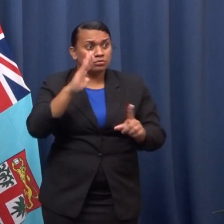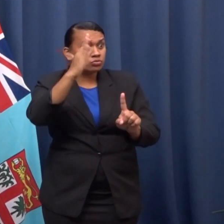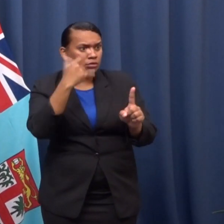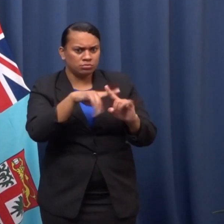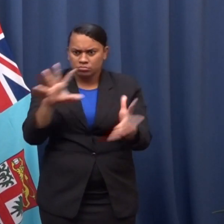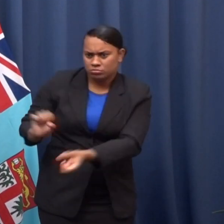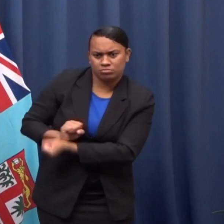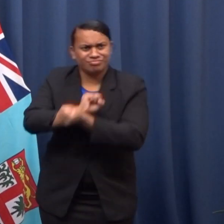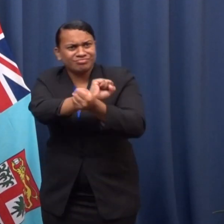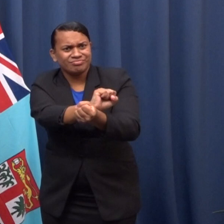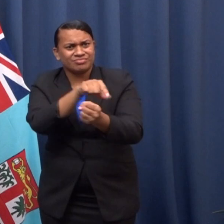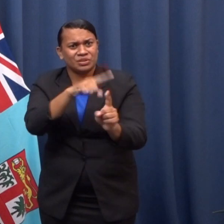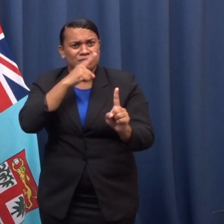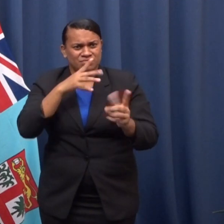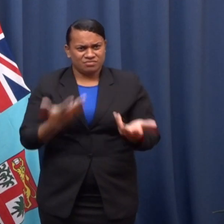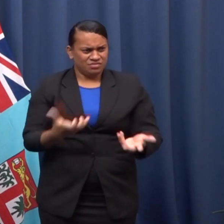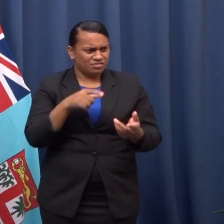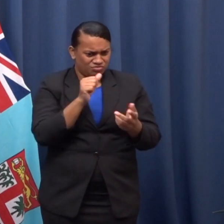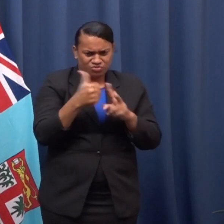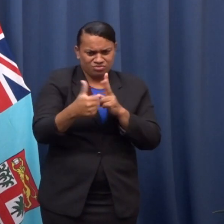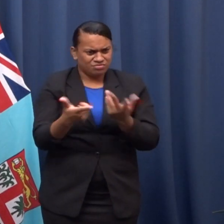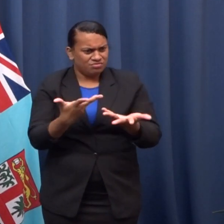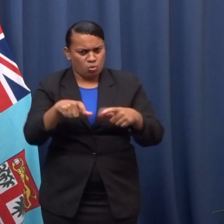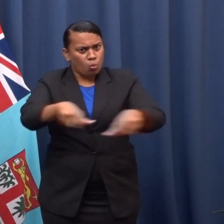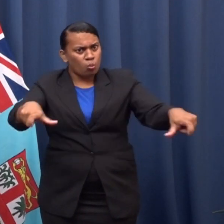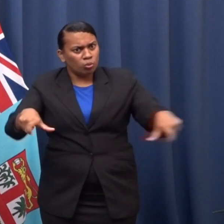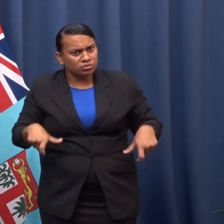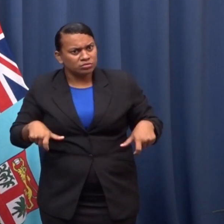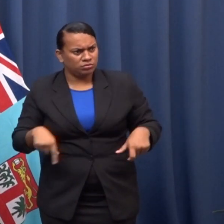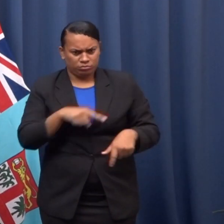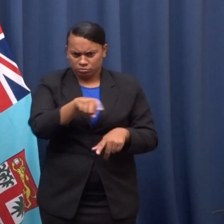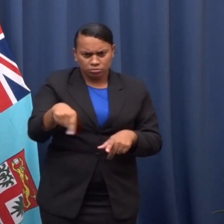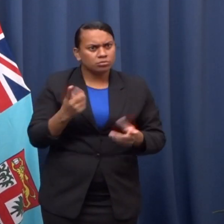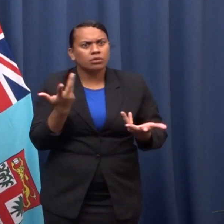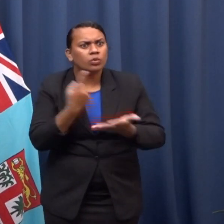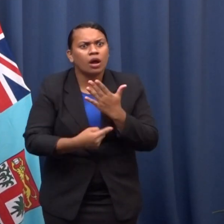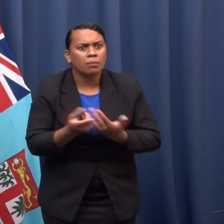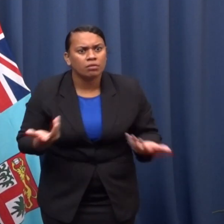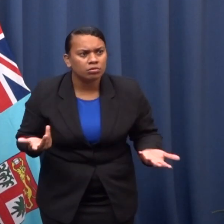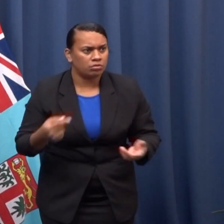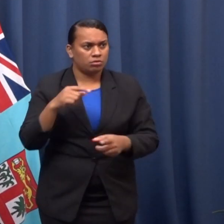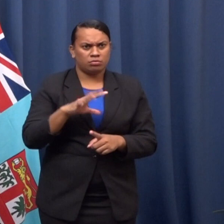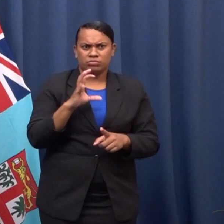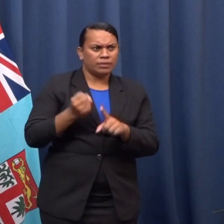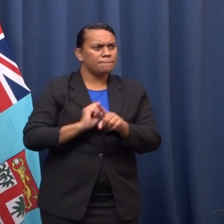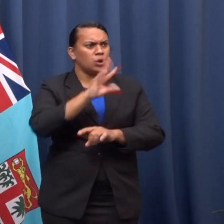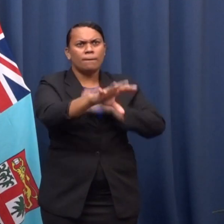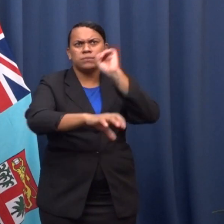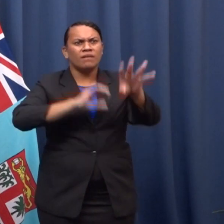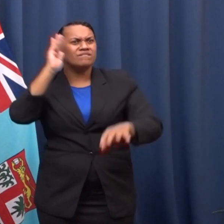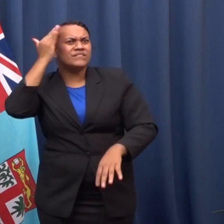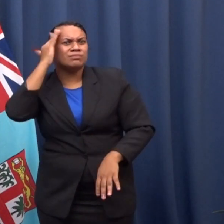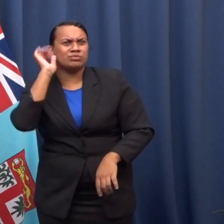a man that we had in our custody for posts that have been put up on Facebook. Now there's a shift that they